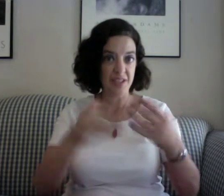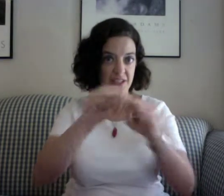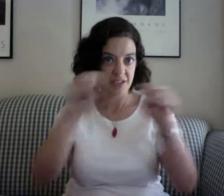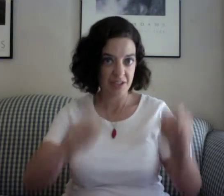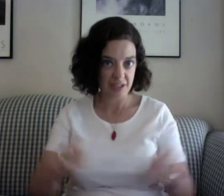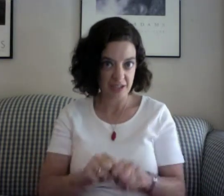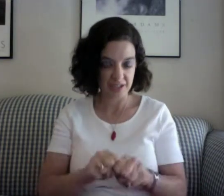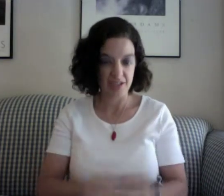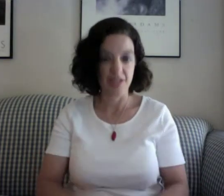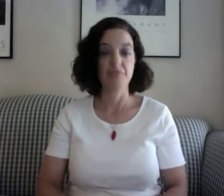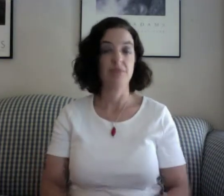So, hand shape.